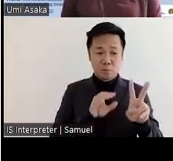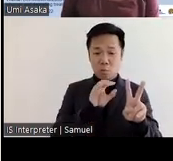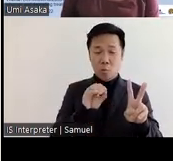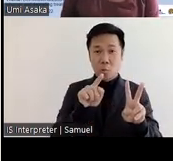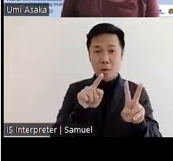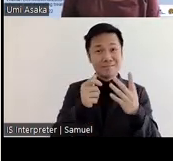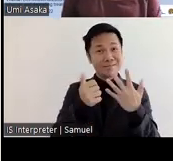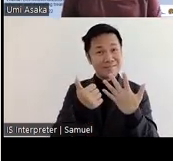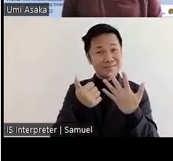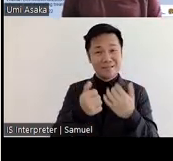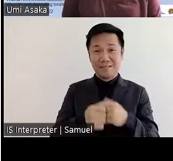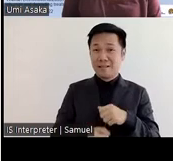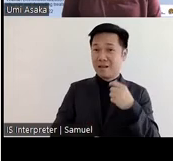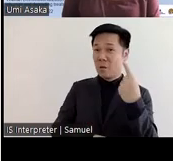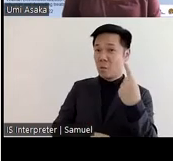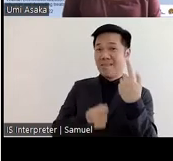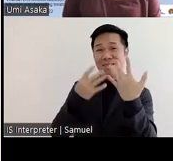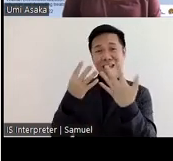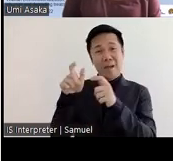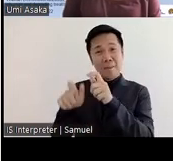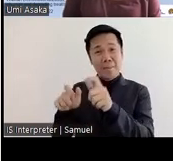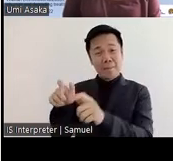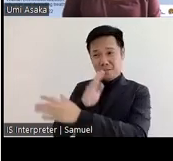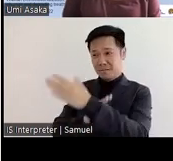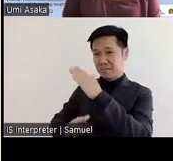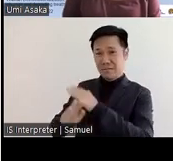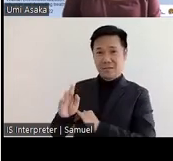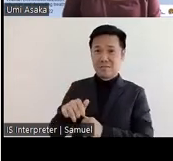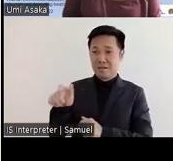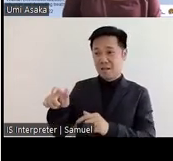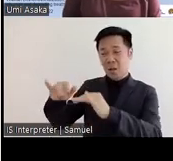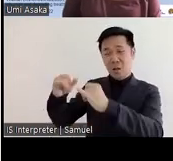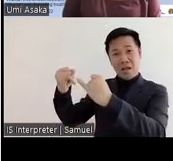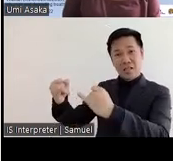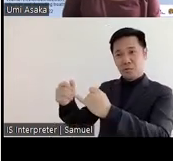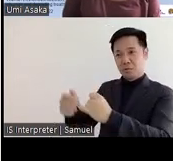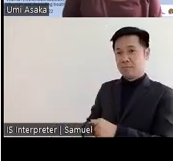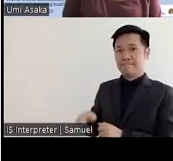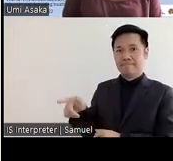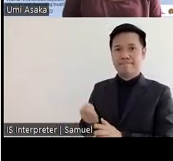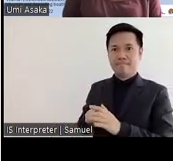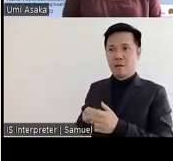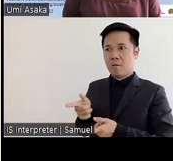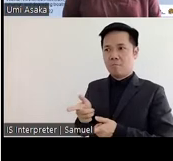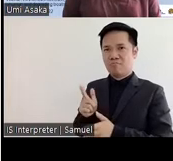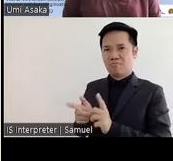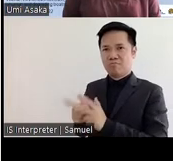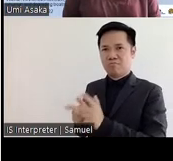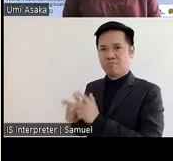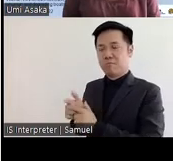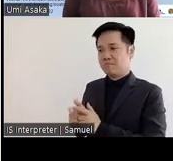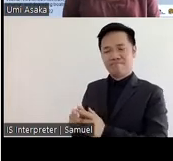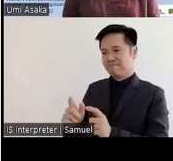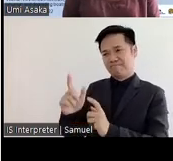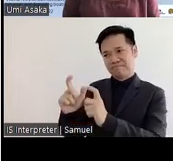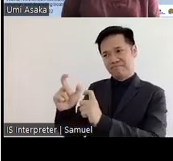2016, 19 people with complex disabilities were murdered in an institution by an ex-worker of the institution in